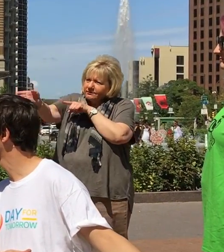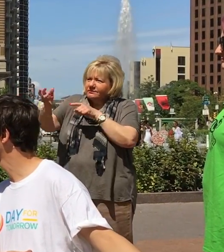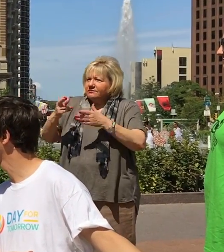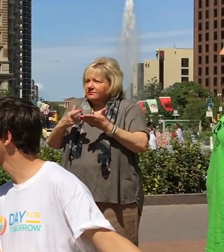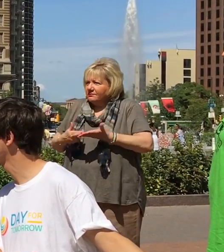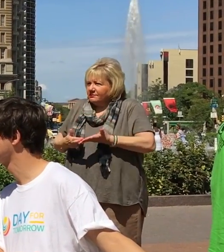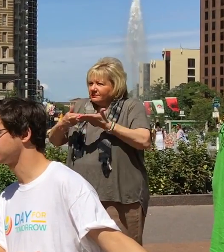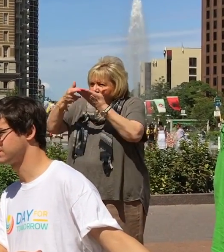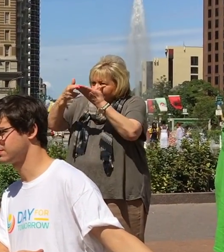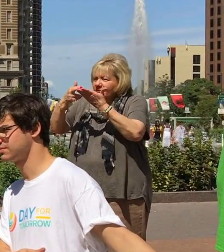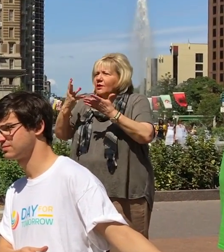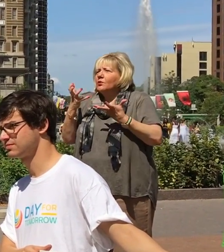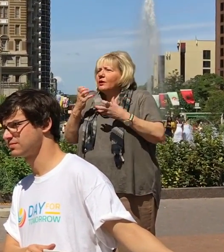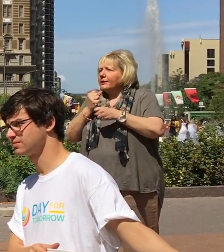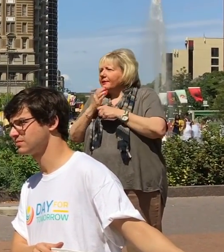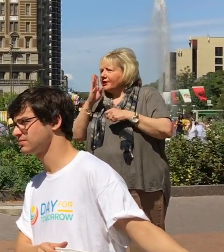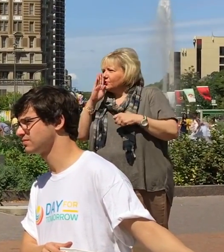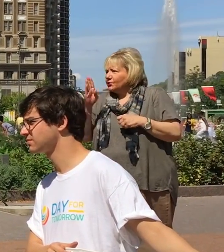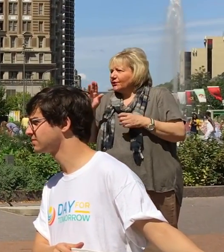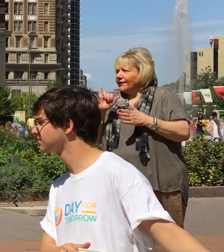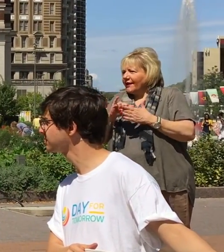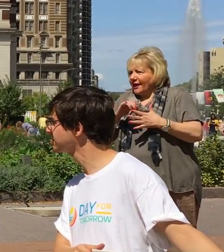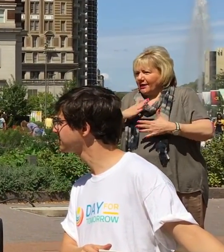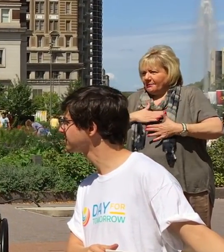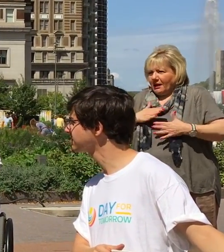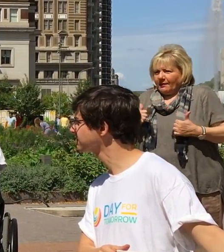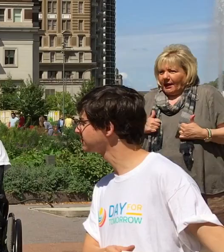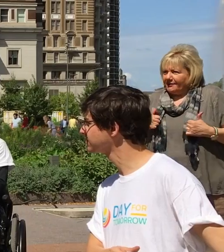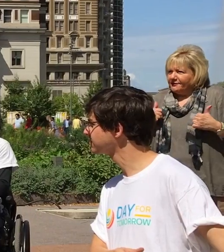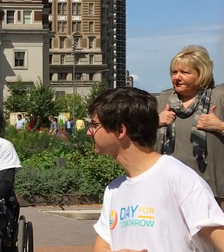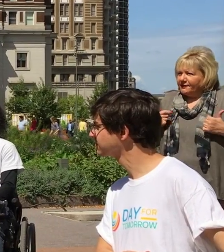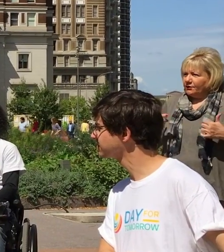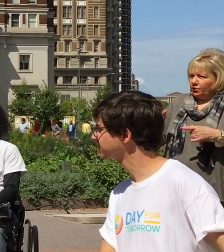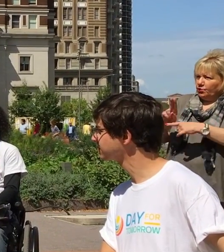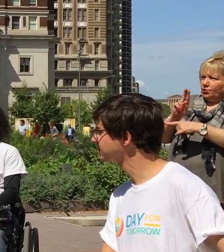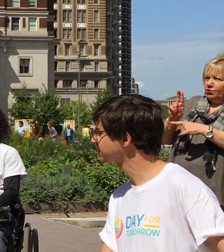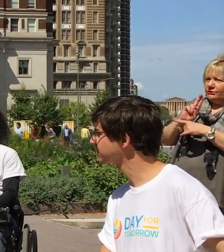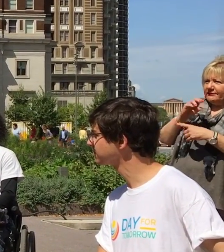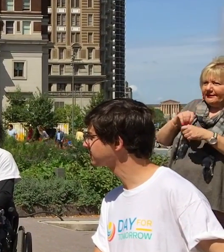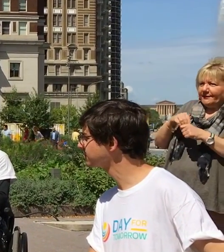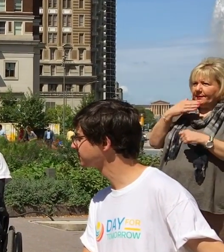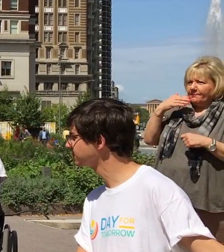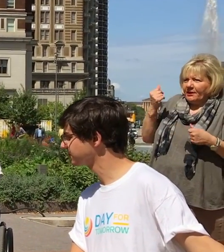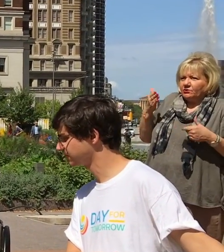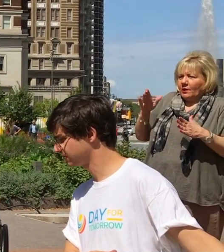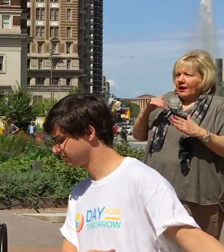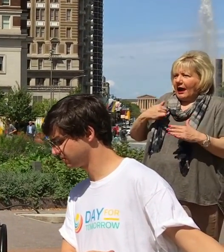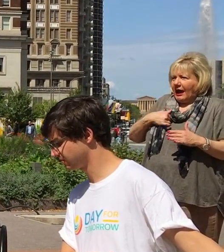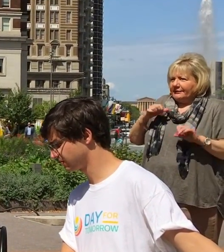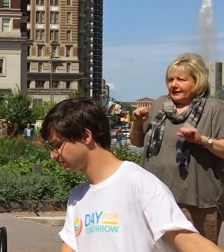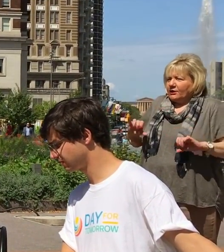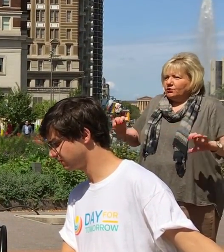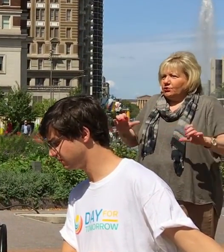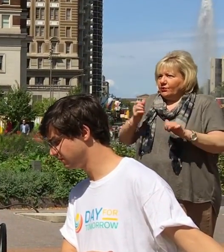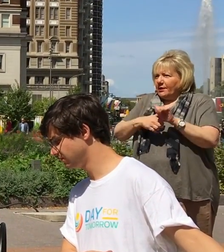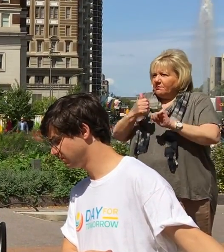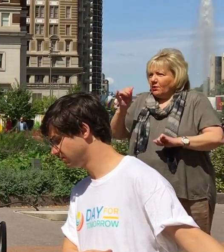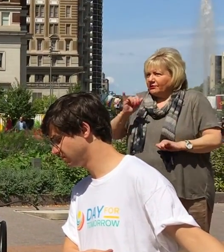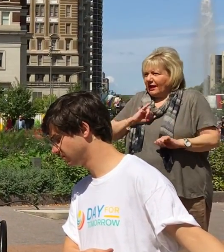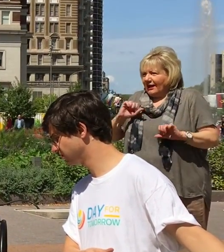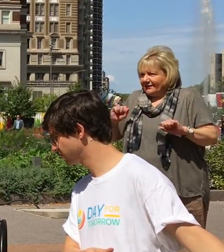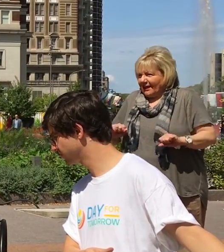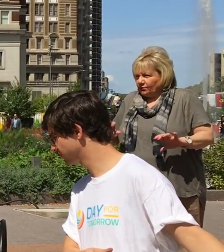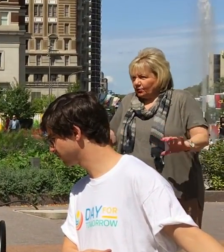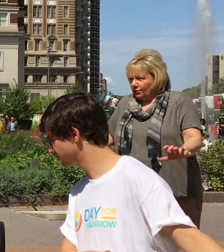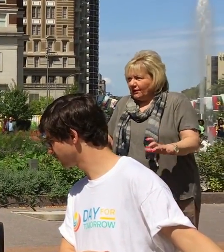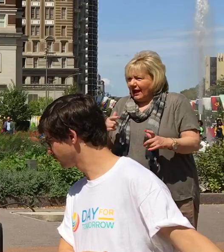to me is making sure that I'm spending my life in the way that I can do the most I can do. And right now, I actually quit